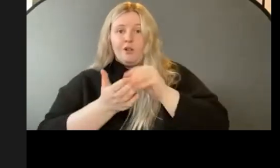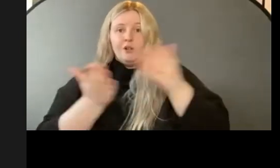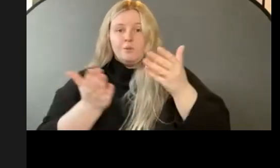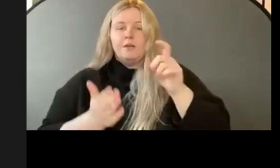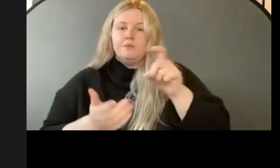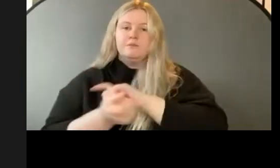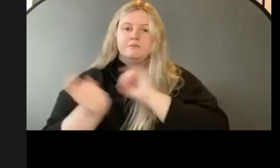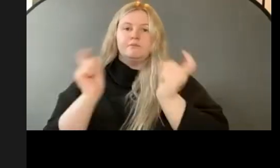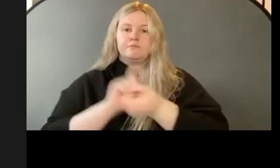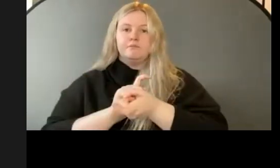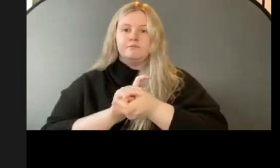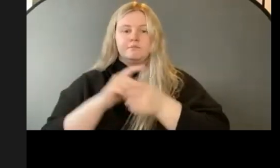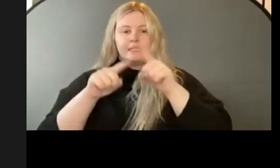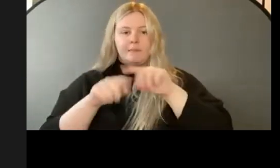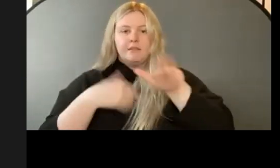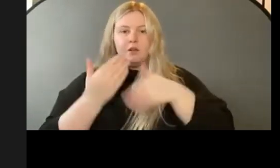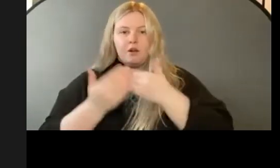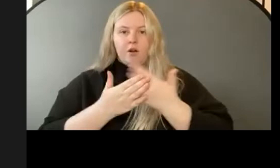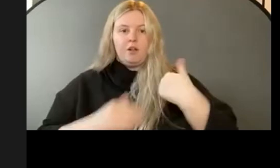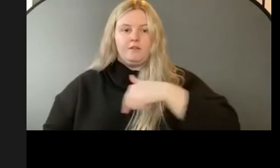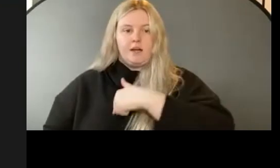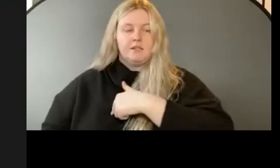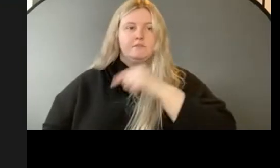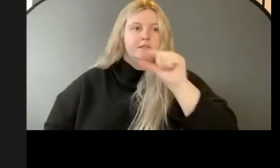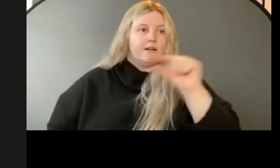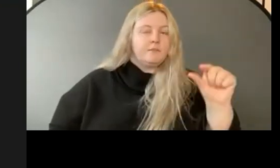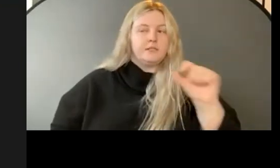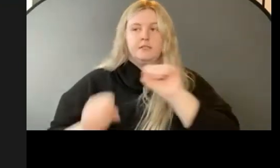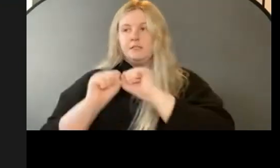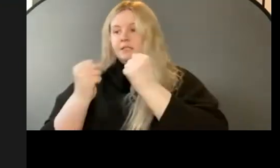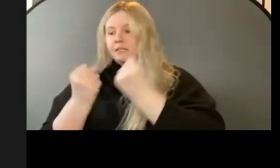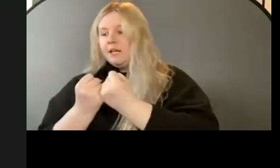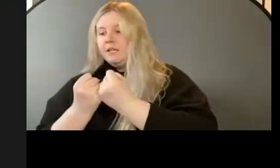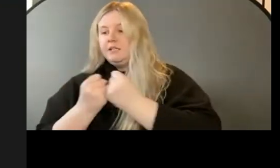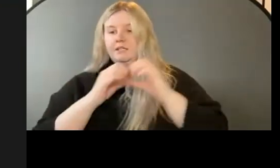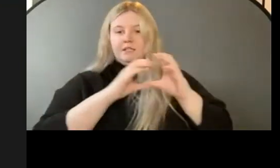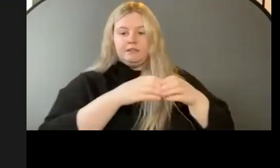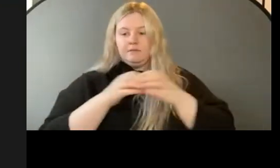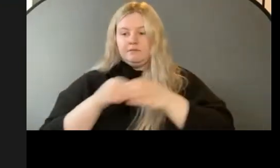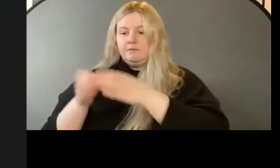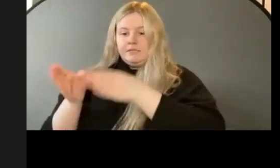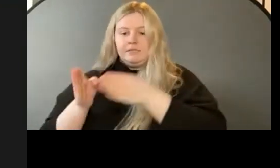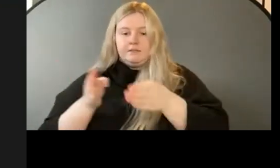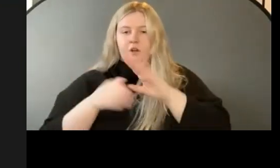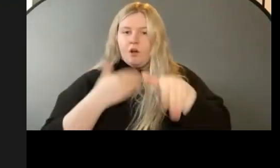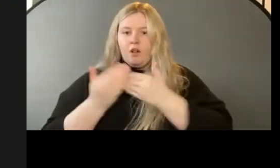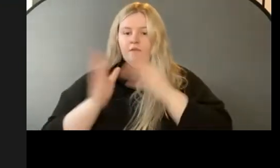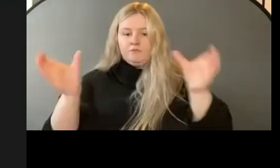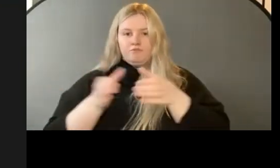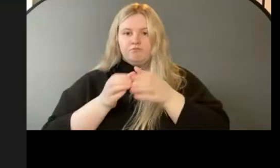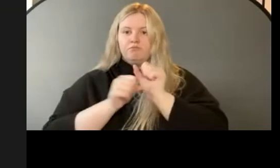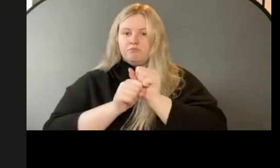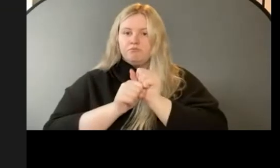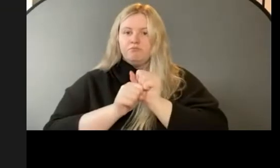that depends on all of us, government, civil society, and citizens. We need to come together and celebrate